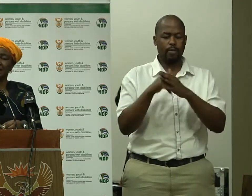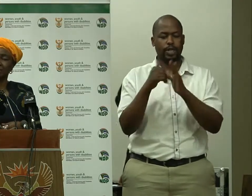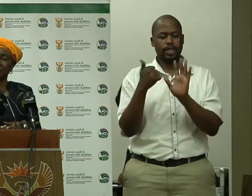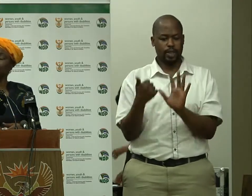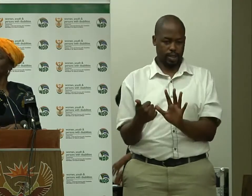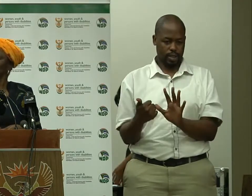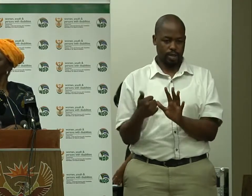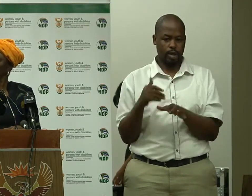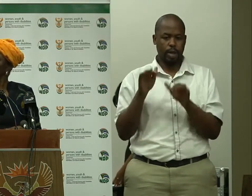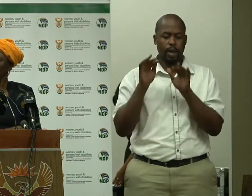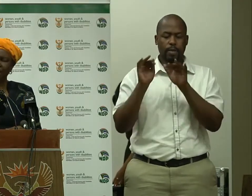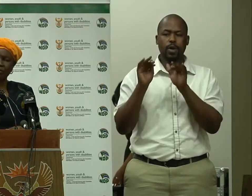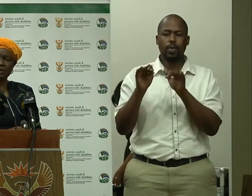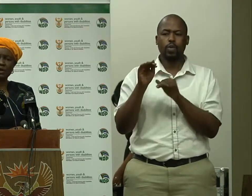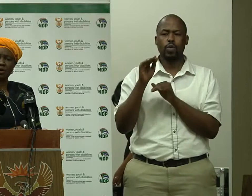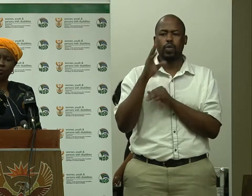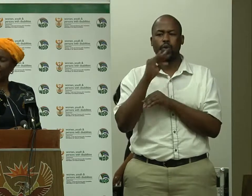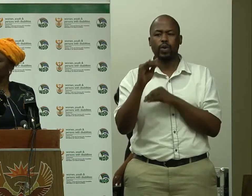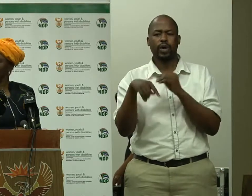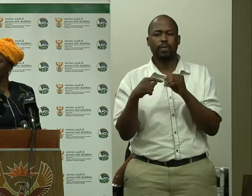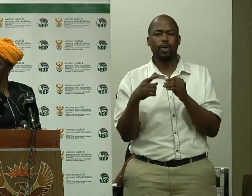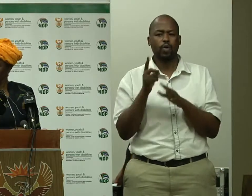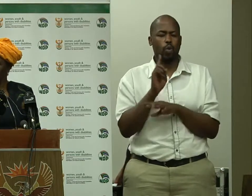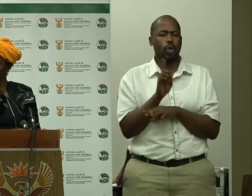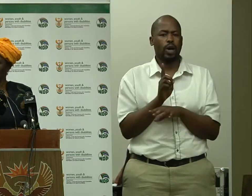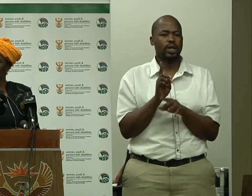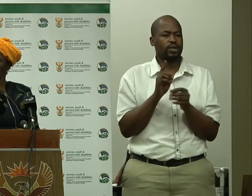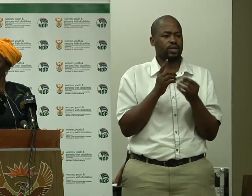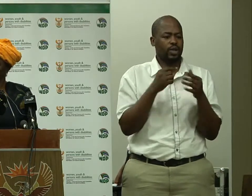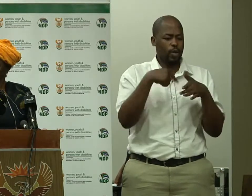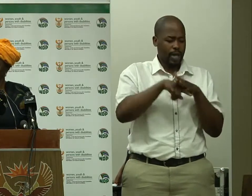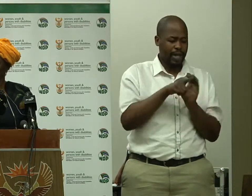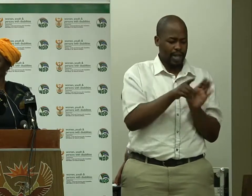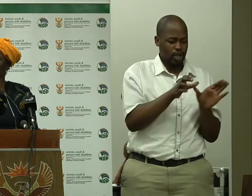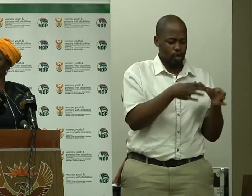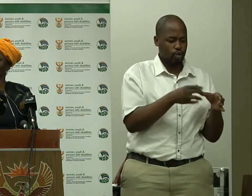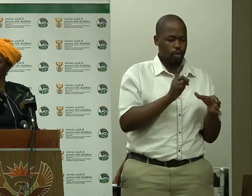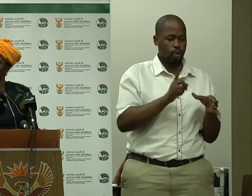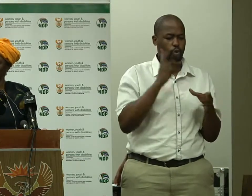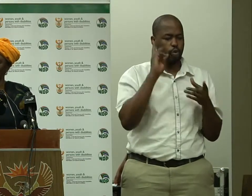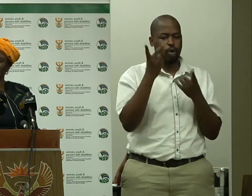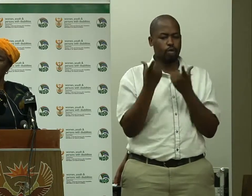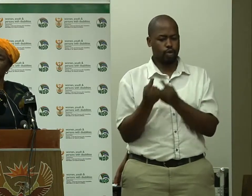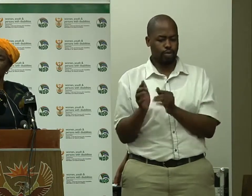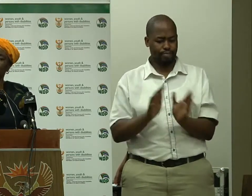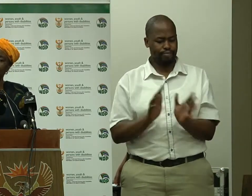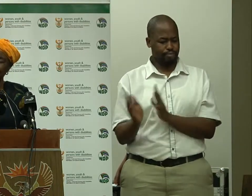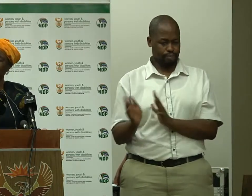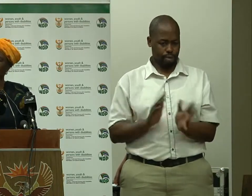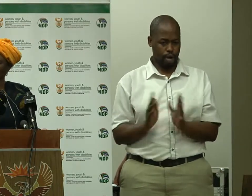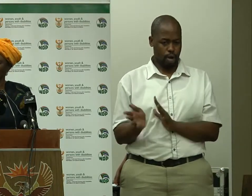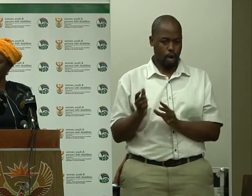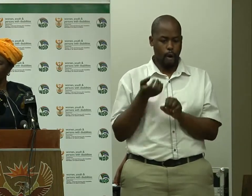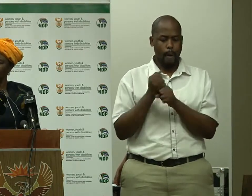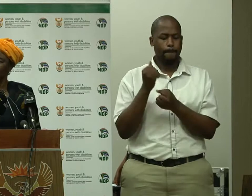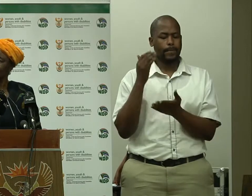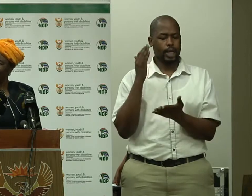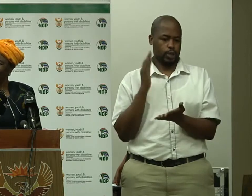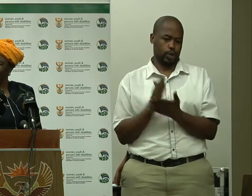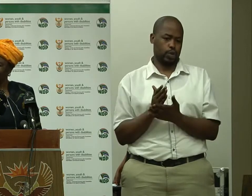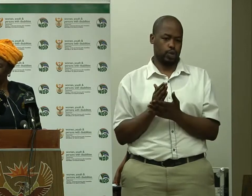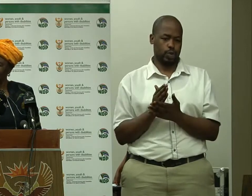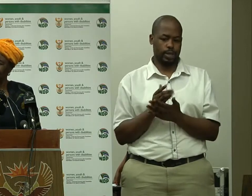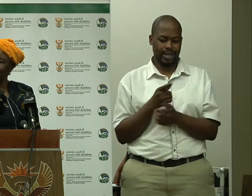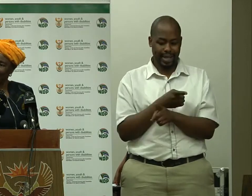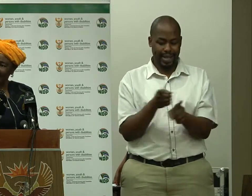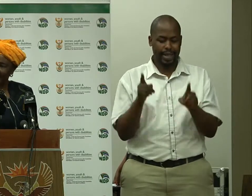6, people were talking about what are within this stream, what are we going to do, and so on. So we made sure that